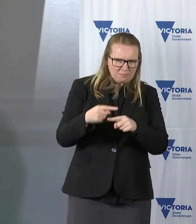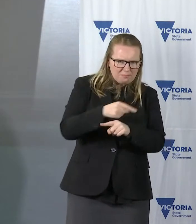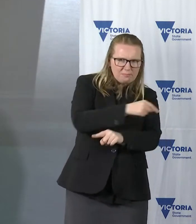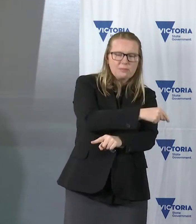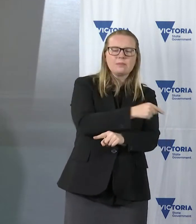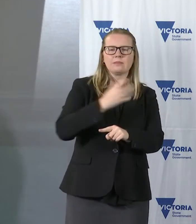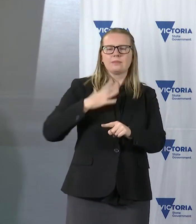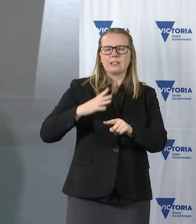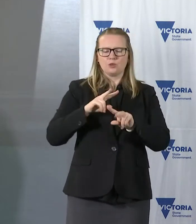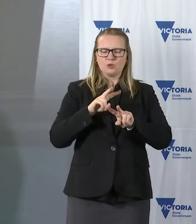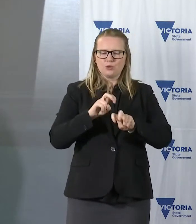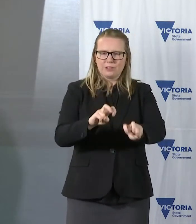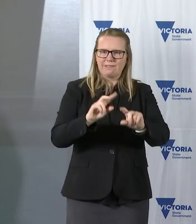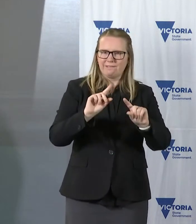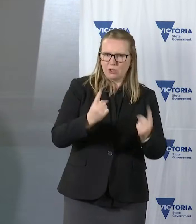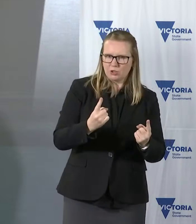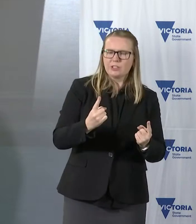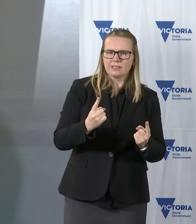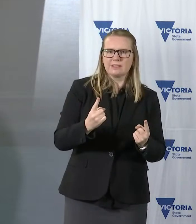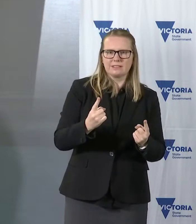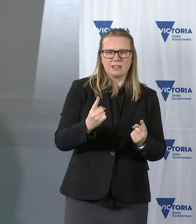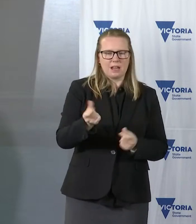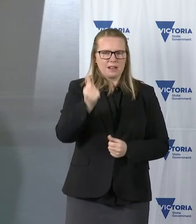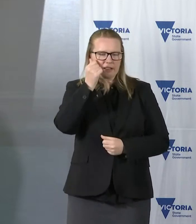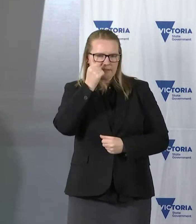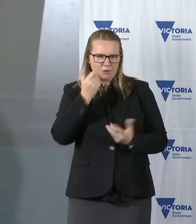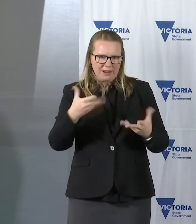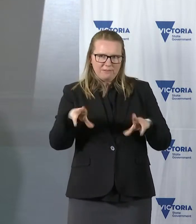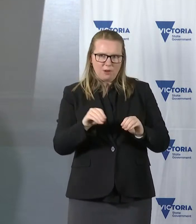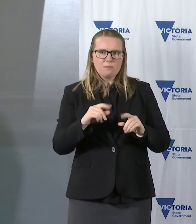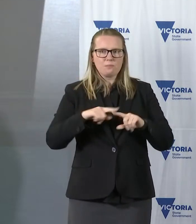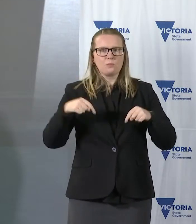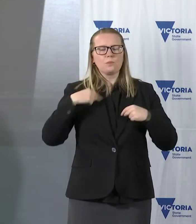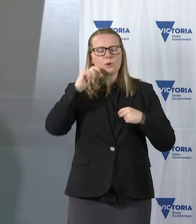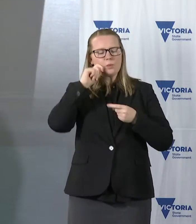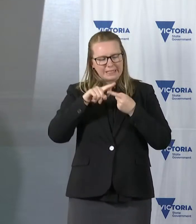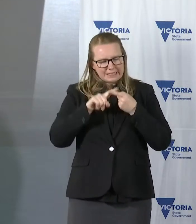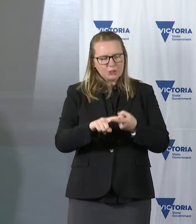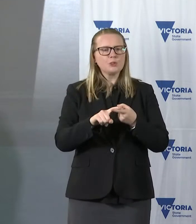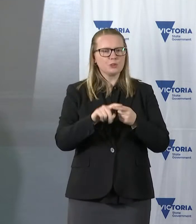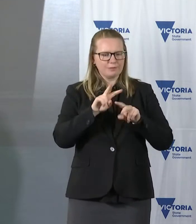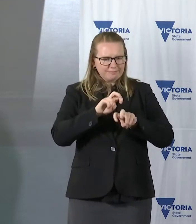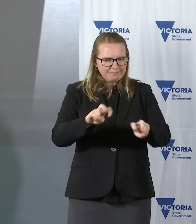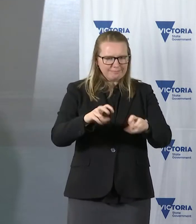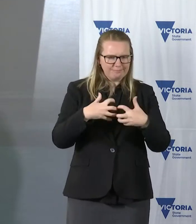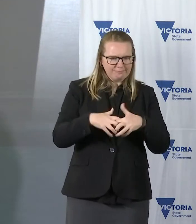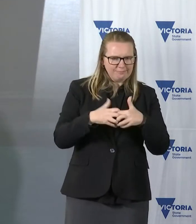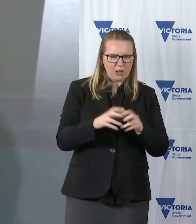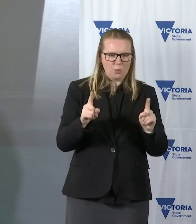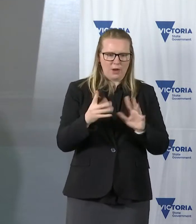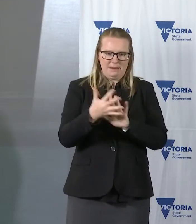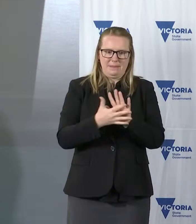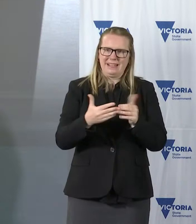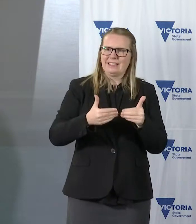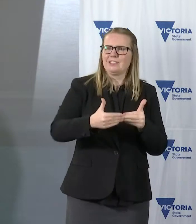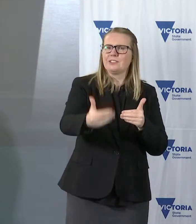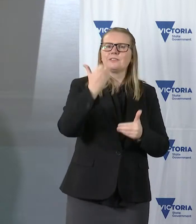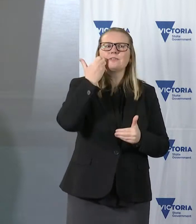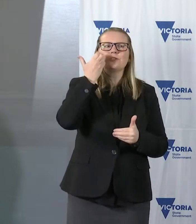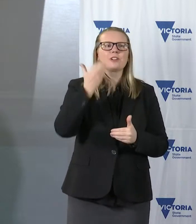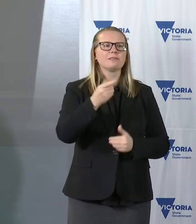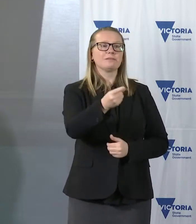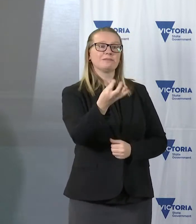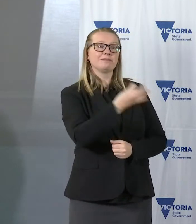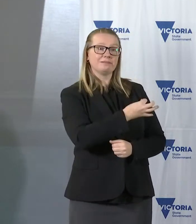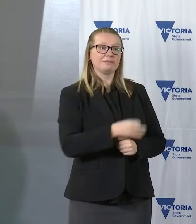as for any critical incident, if you like, we would go through a rigorous process of understanding what's happened and what it might inform. We've had days of